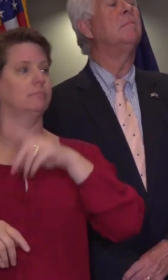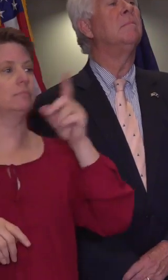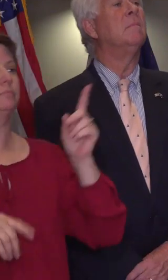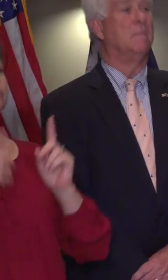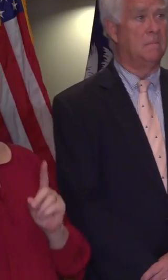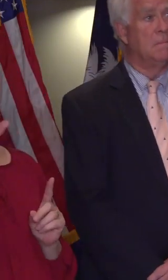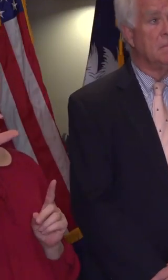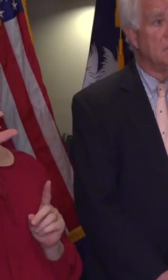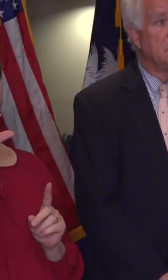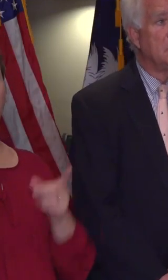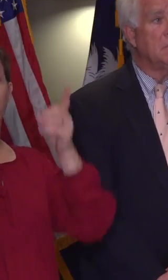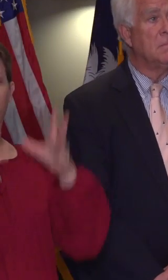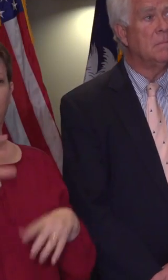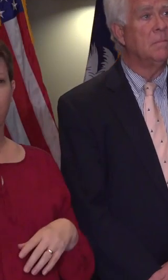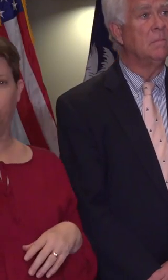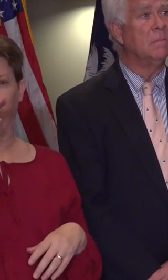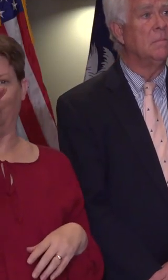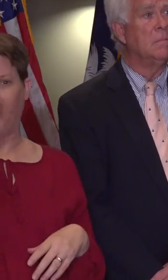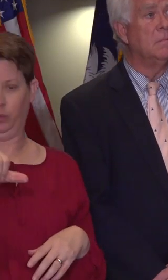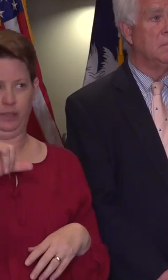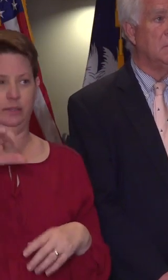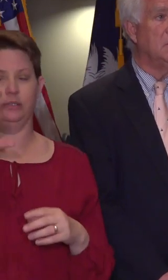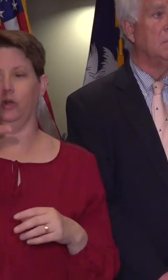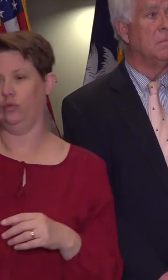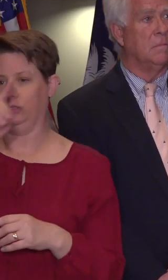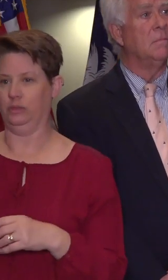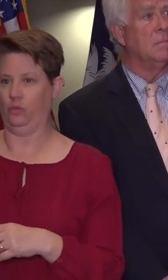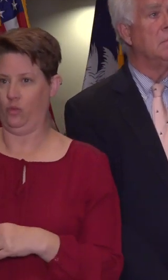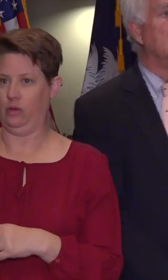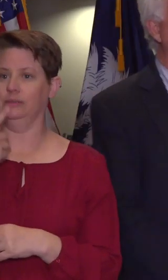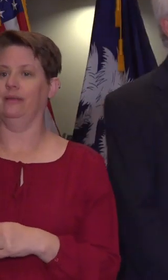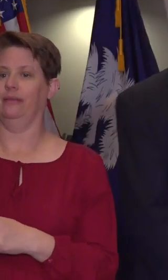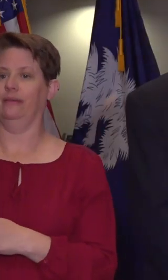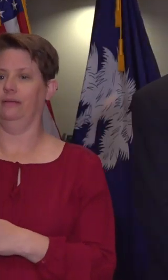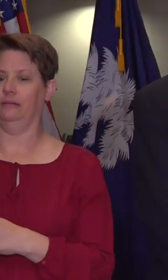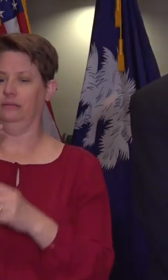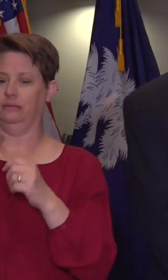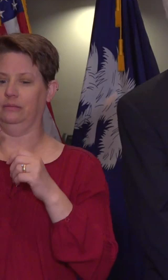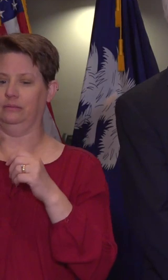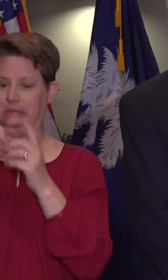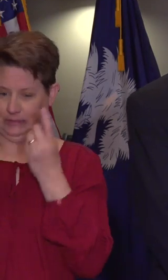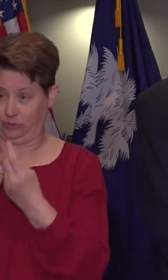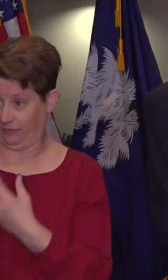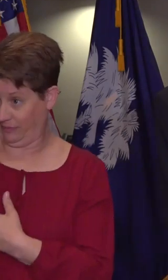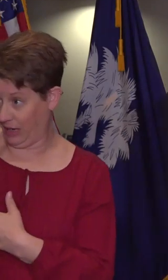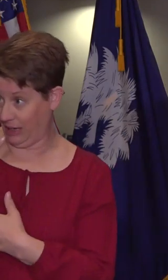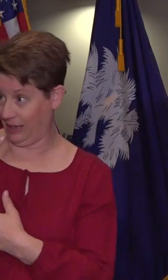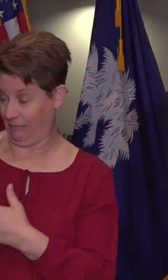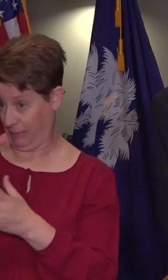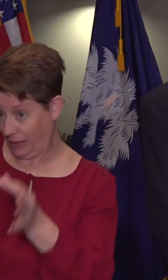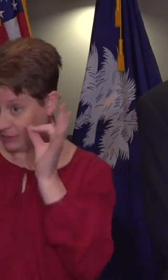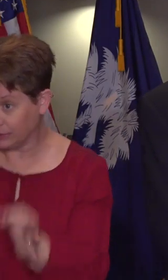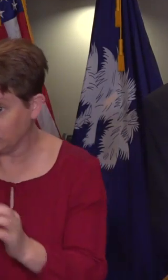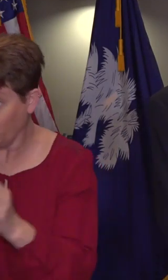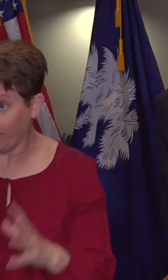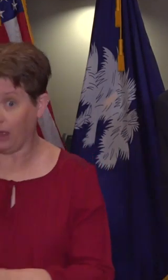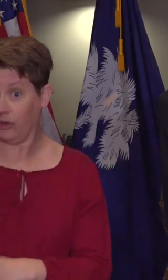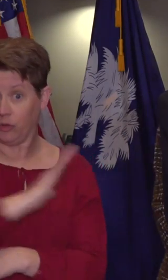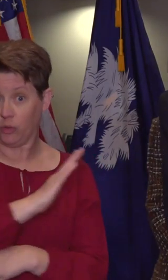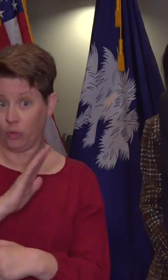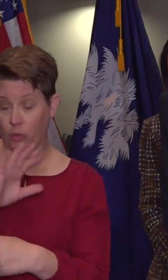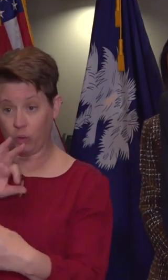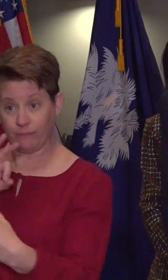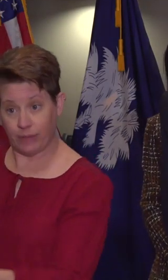you clarify, Richland 1 made the announcement about the five self-quarantine students without DHEC's input, and that was not your